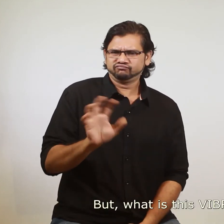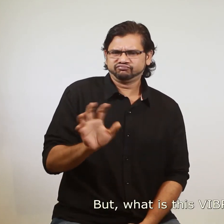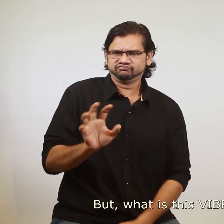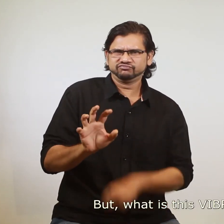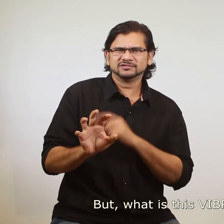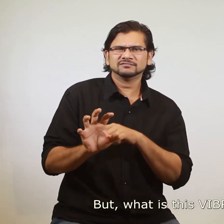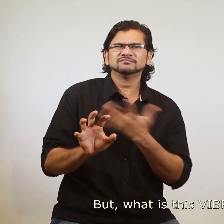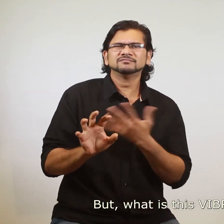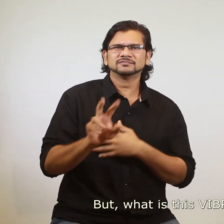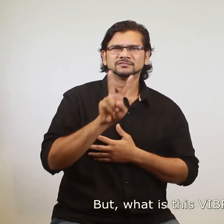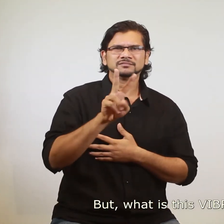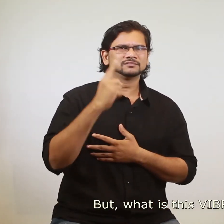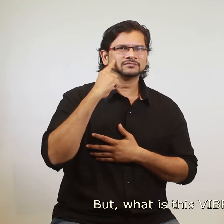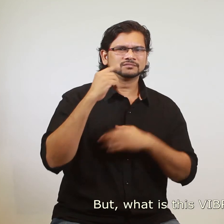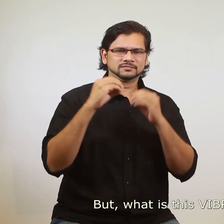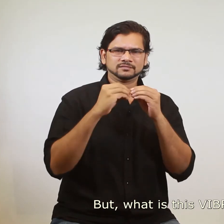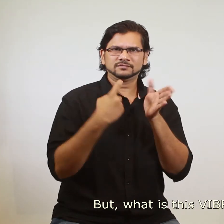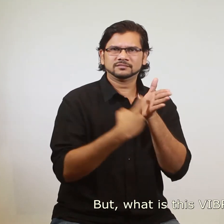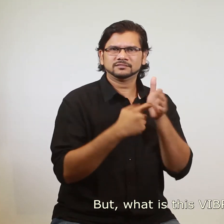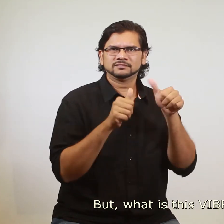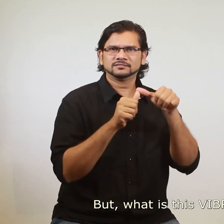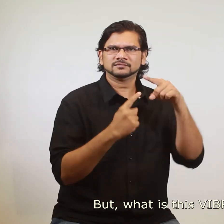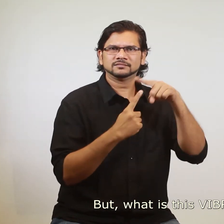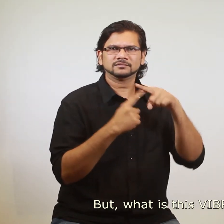But what is this vibration?